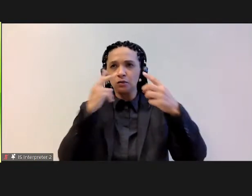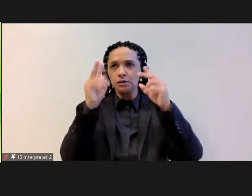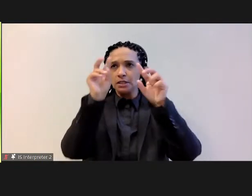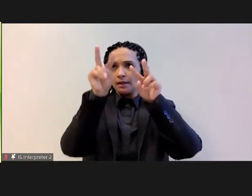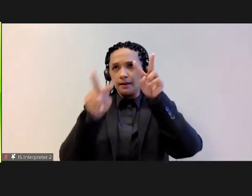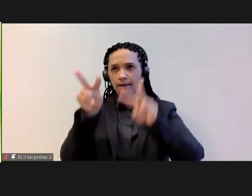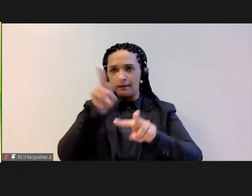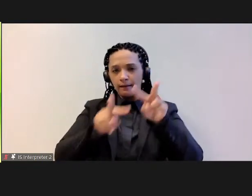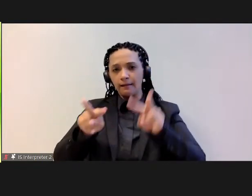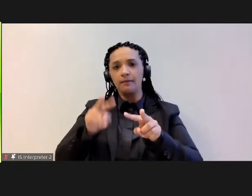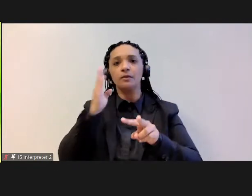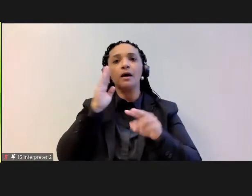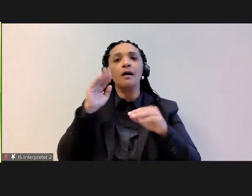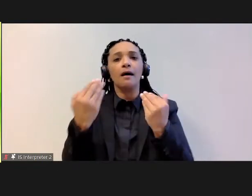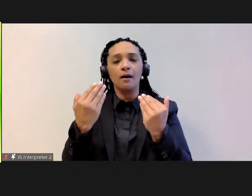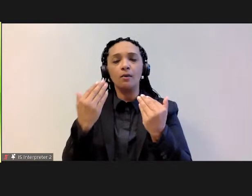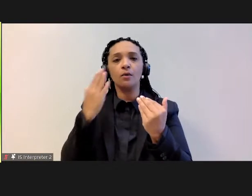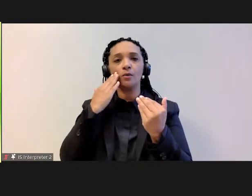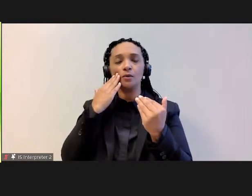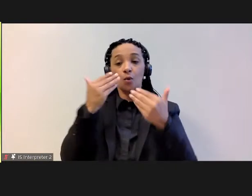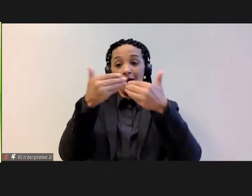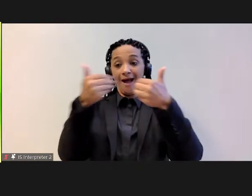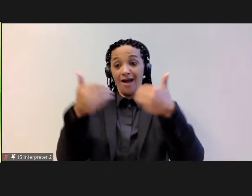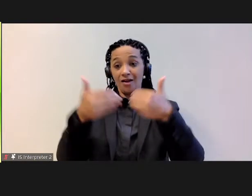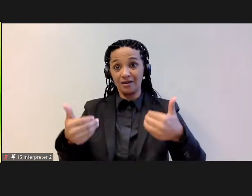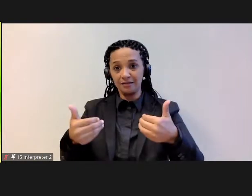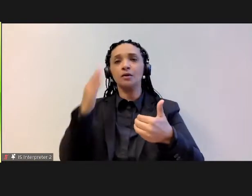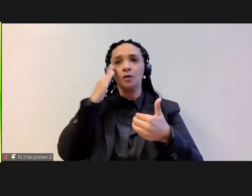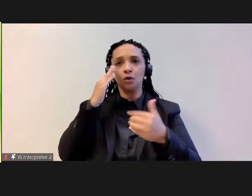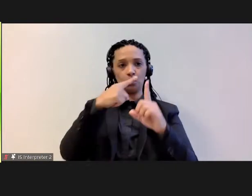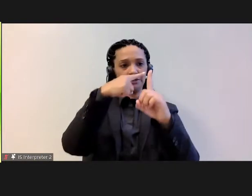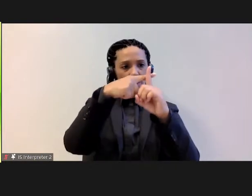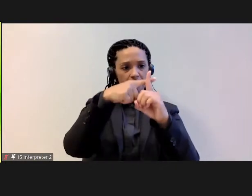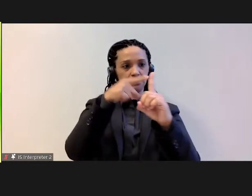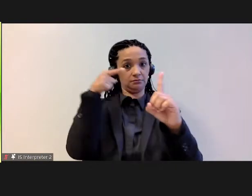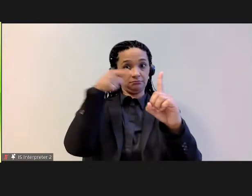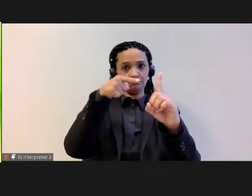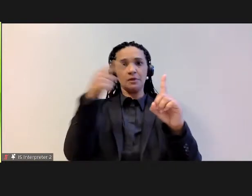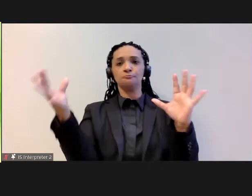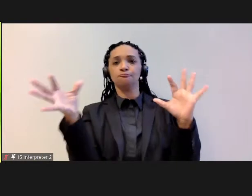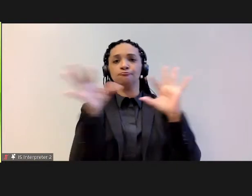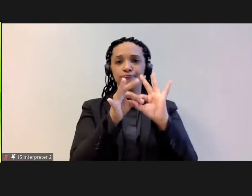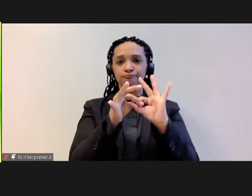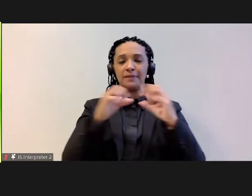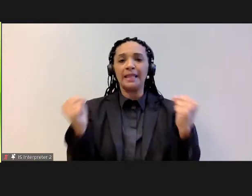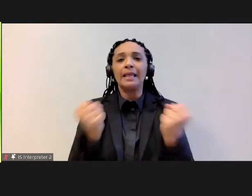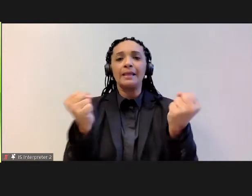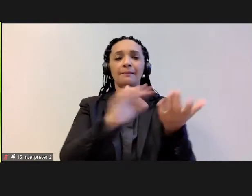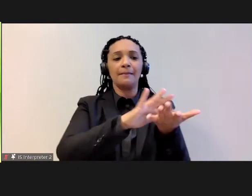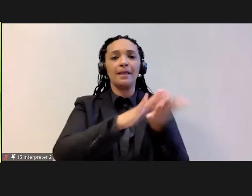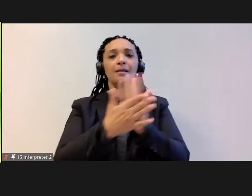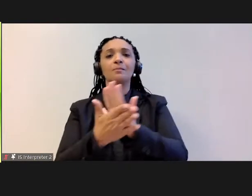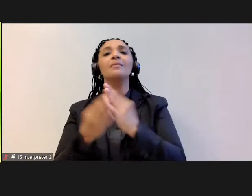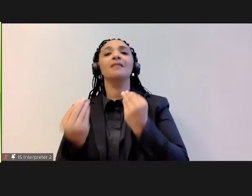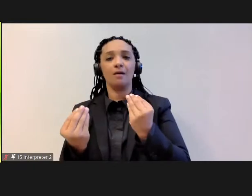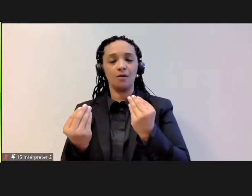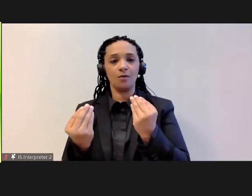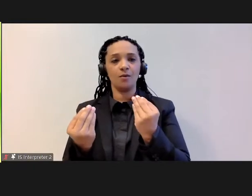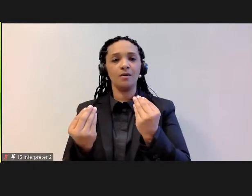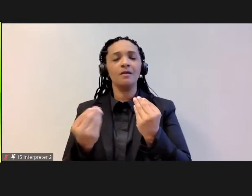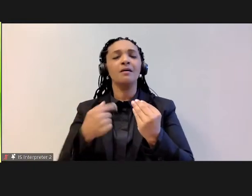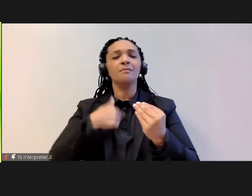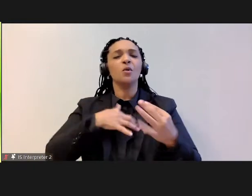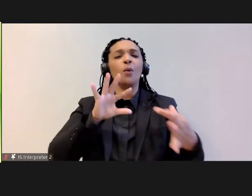the extent to which those targeted interventions are being implemented. So again, going back